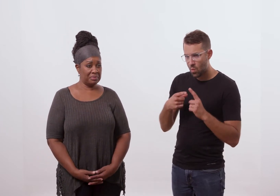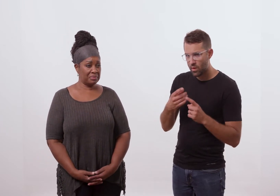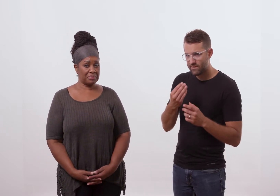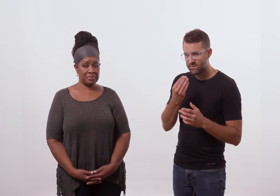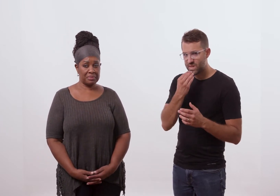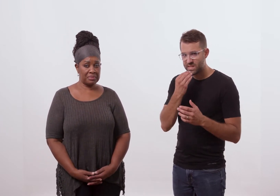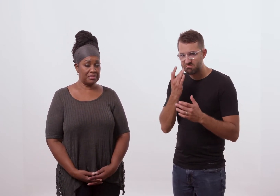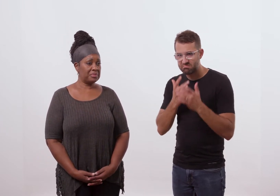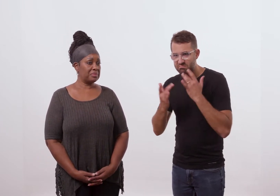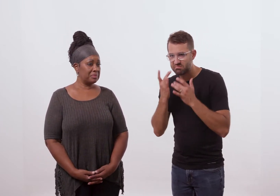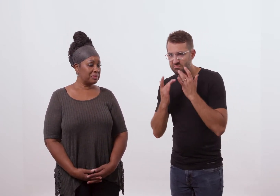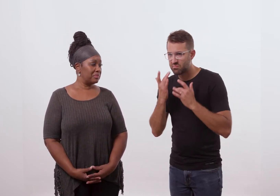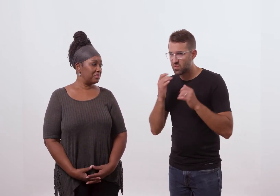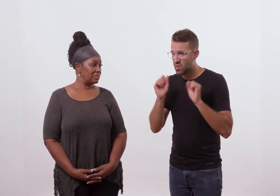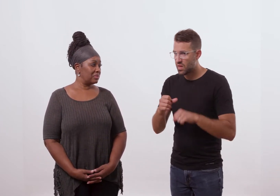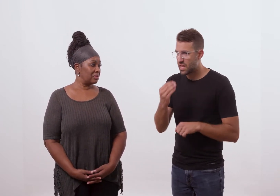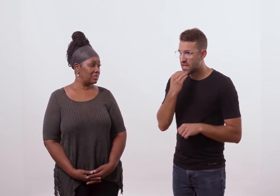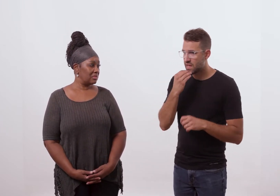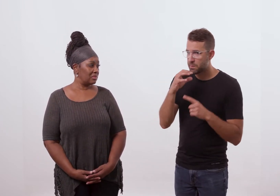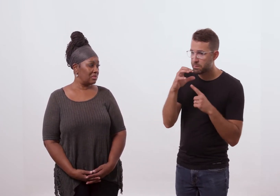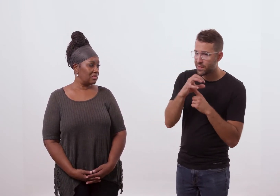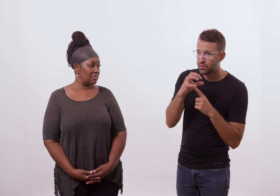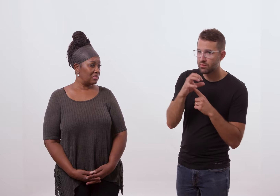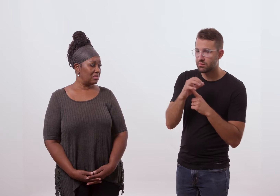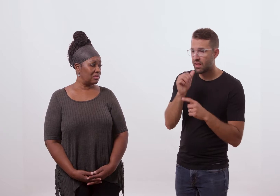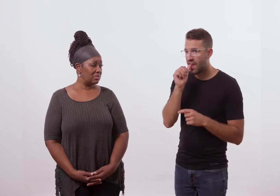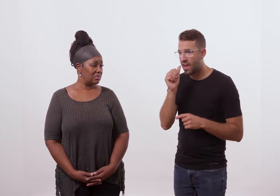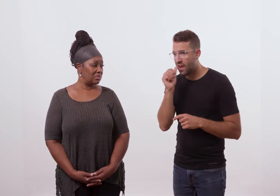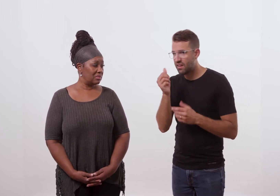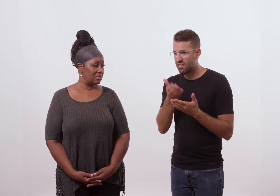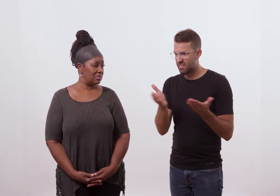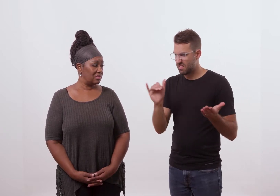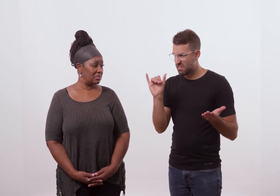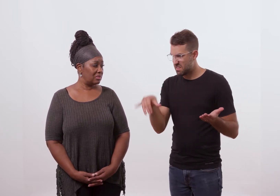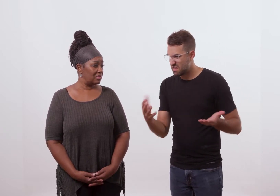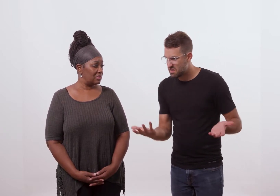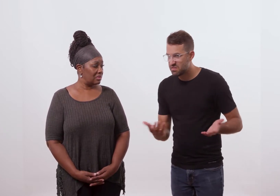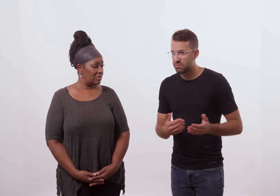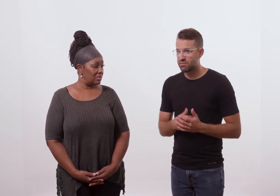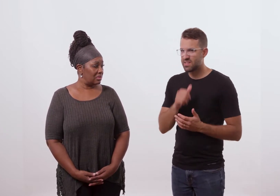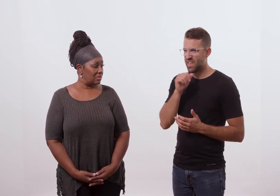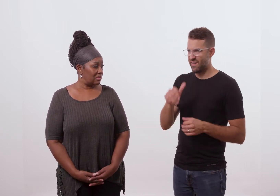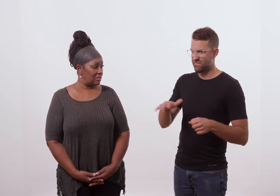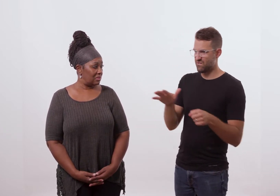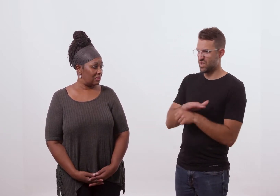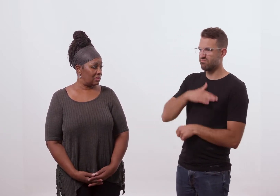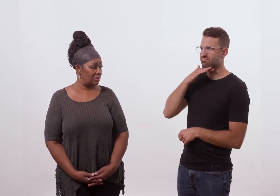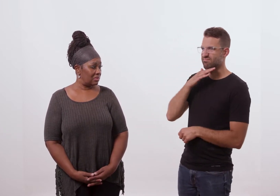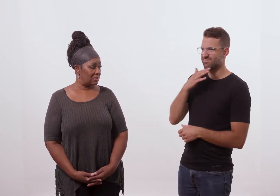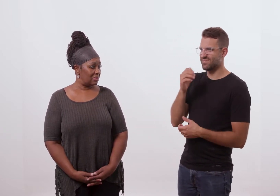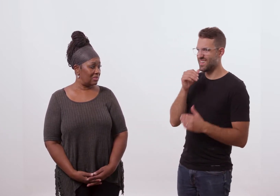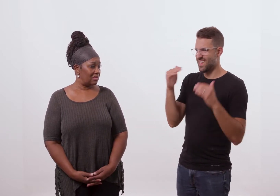and nuts will fill your belly, but there are none here. Anyway, they alone can't make you strong like good red meat